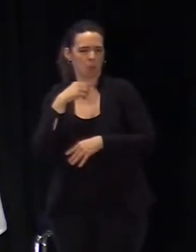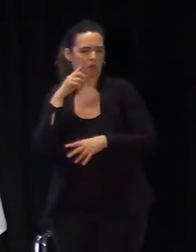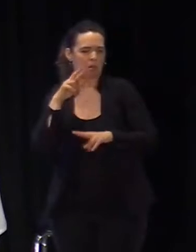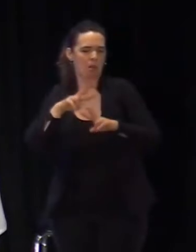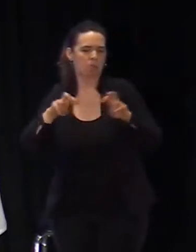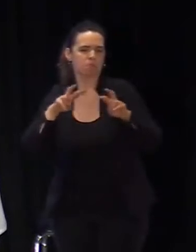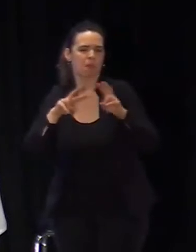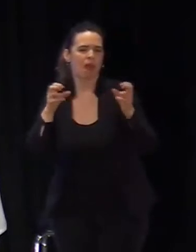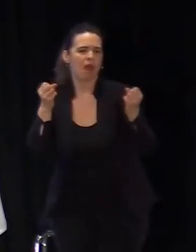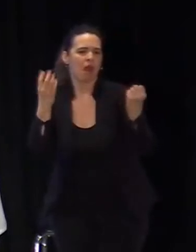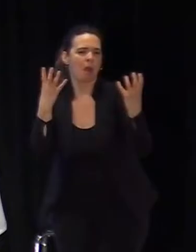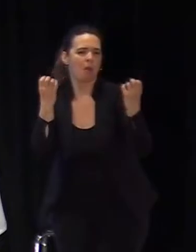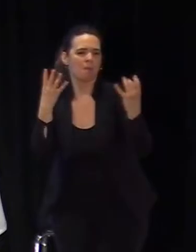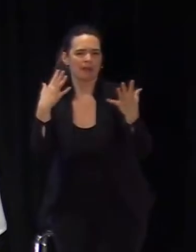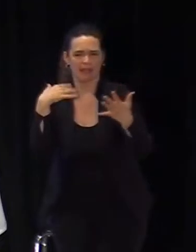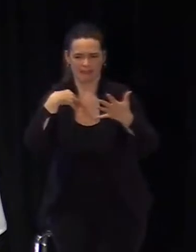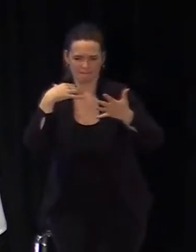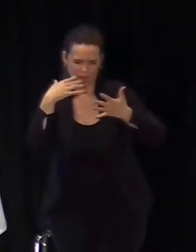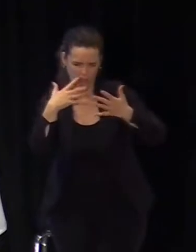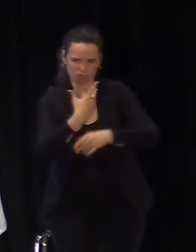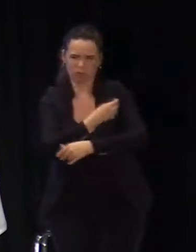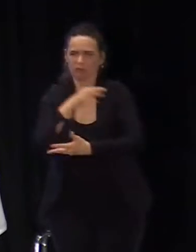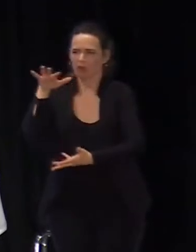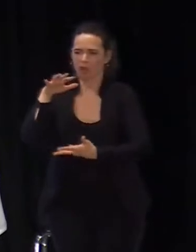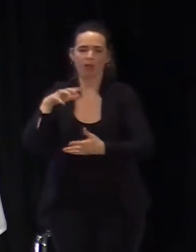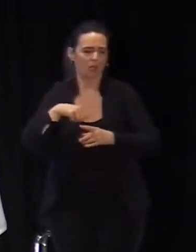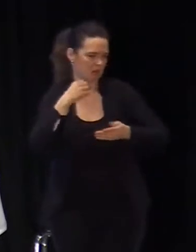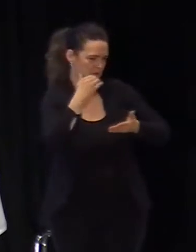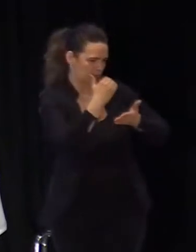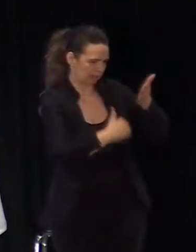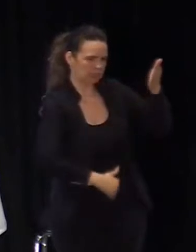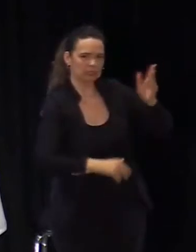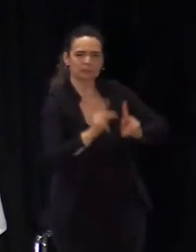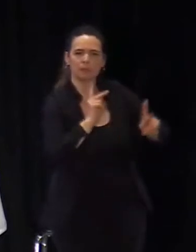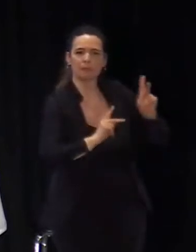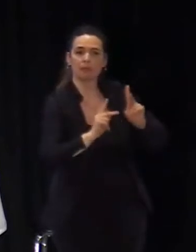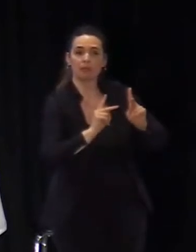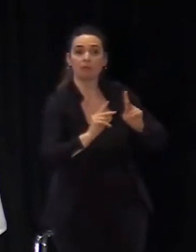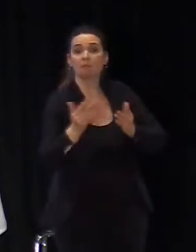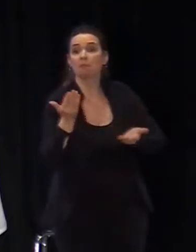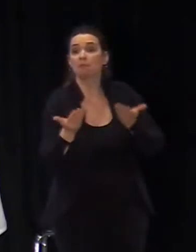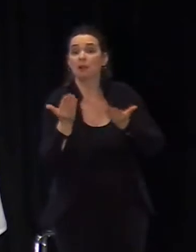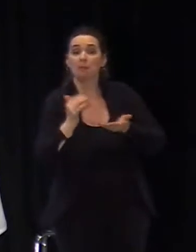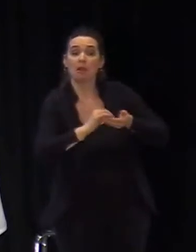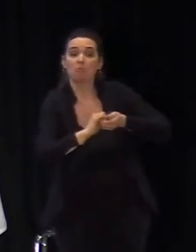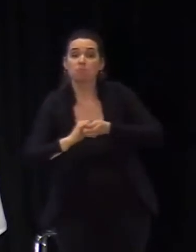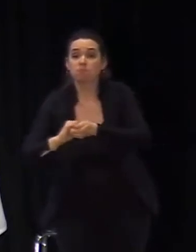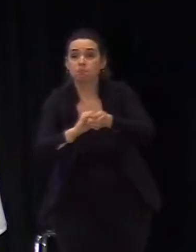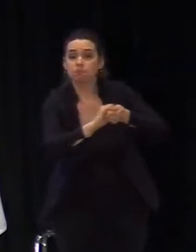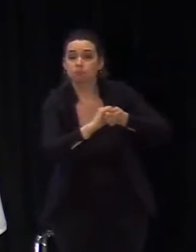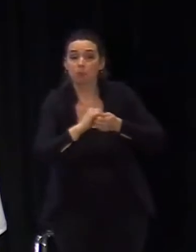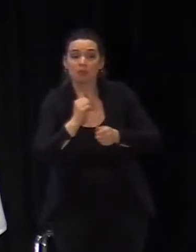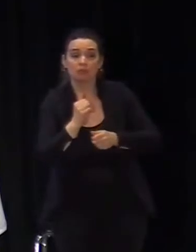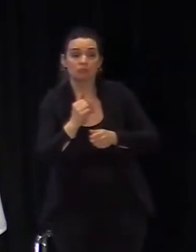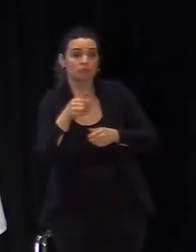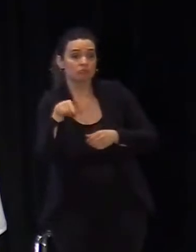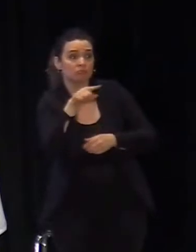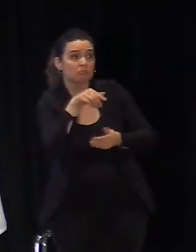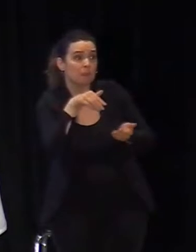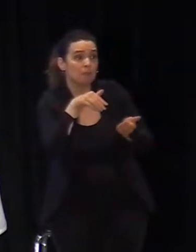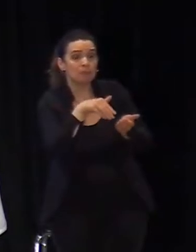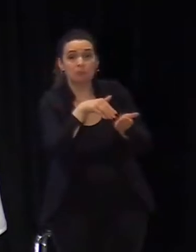differently. We may work with primary care doctors and networks if we can assure